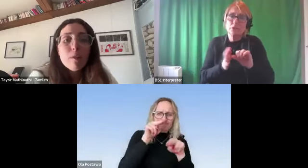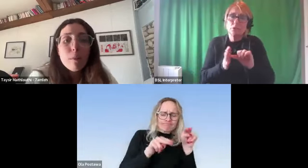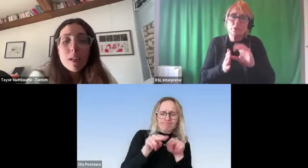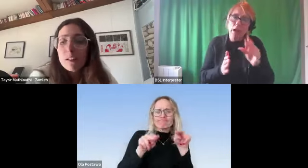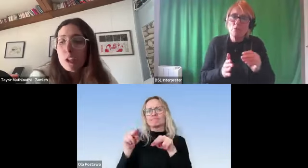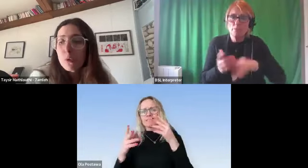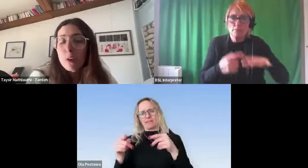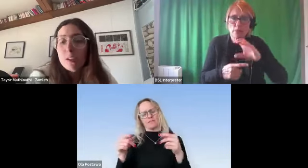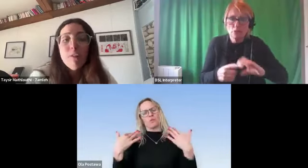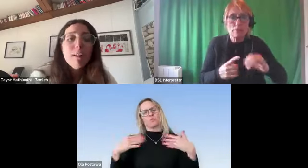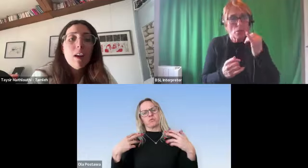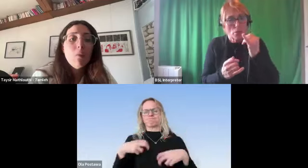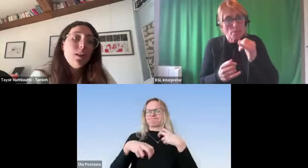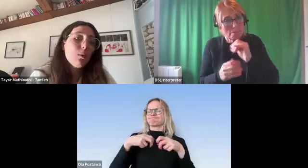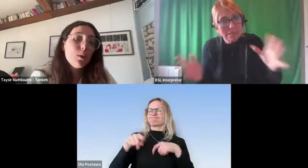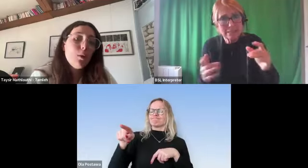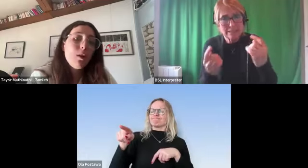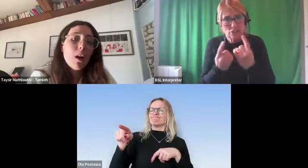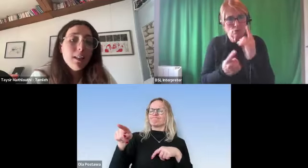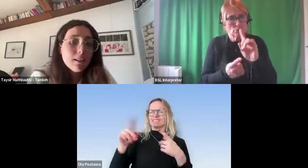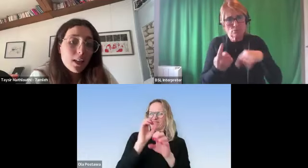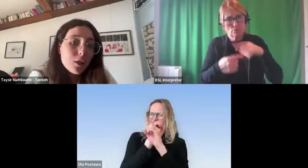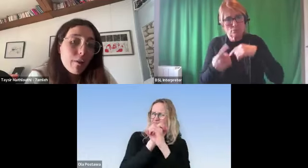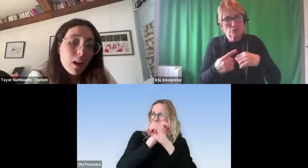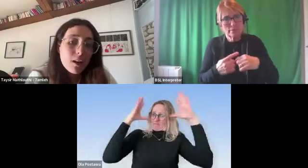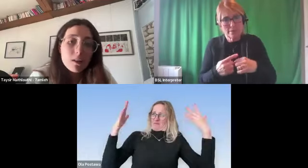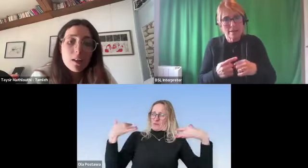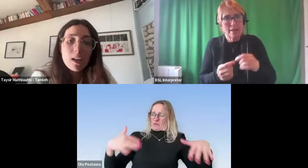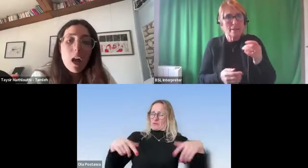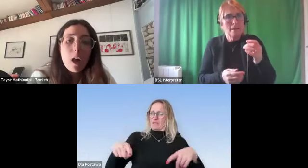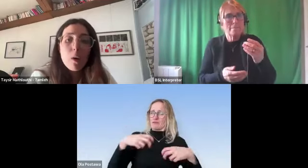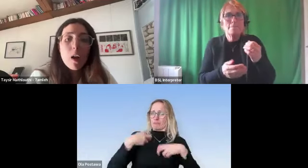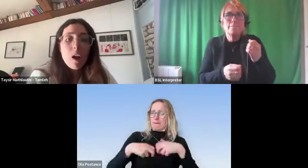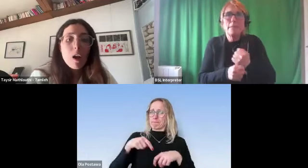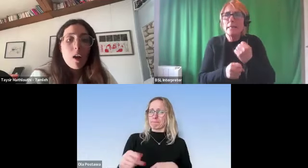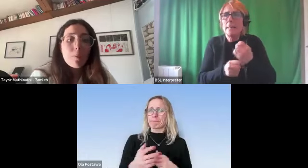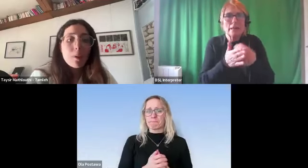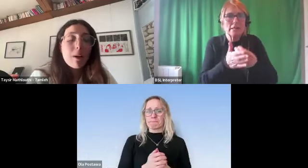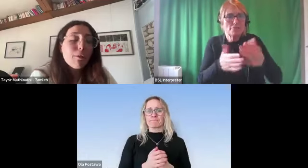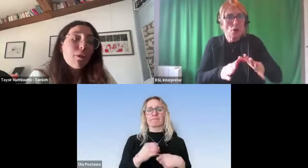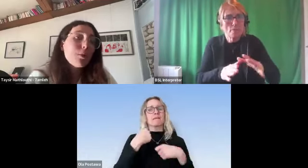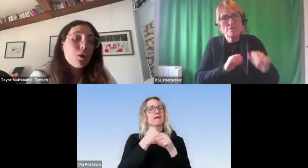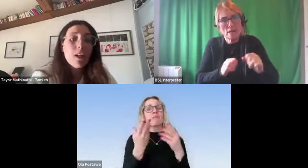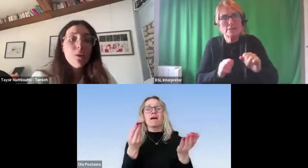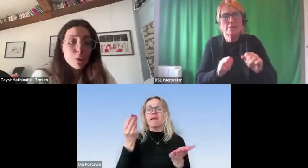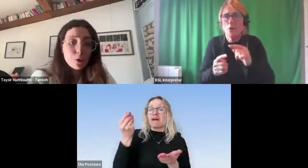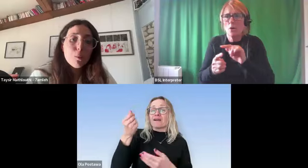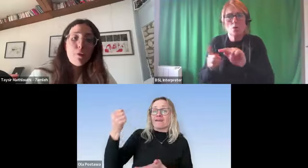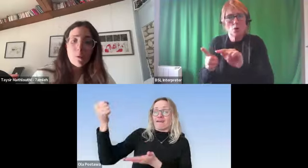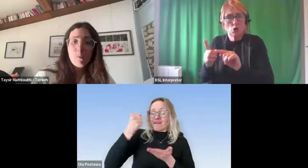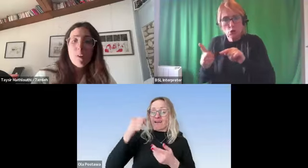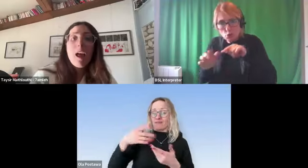but one of the biggest issues we are seeing right now is also the monetization of violence and how platforms such